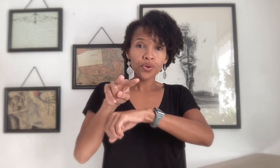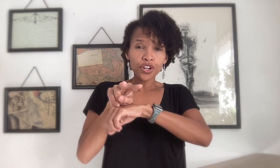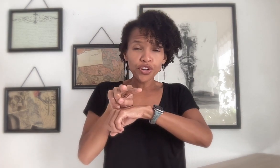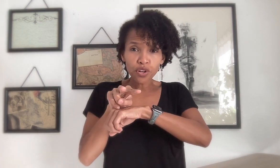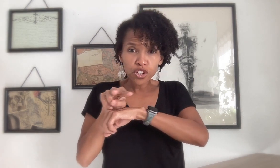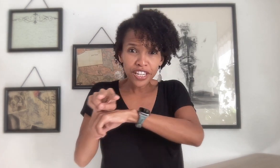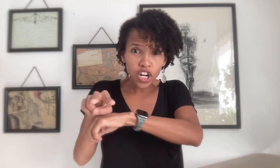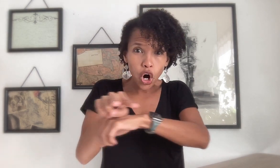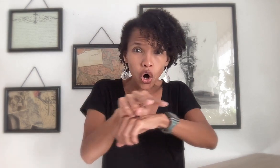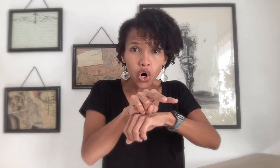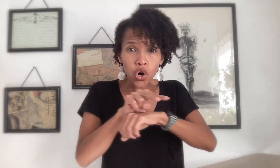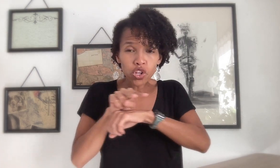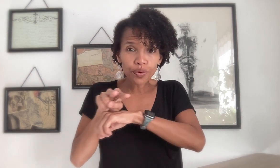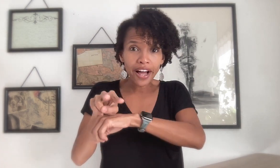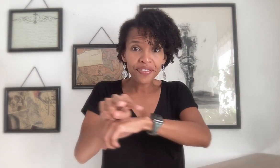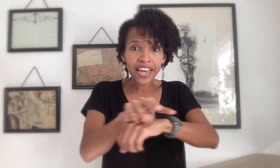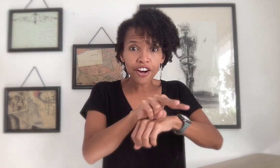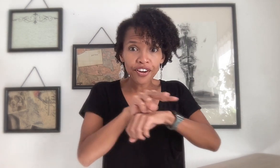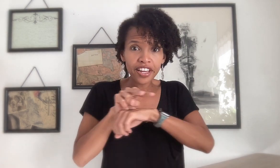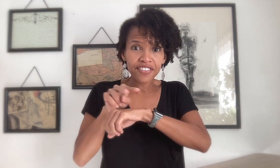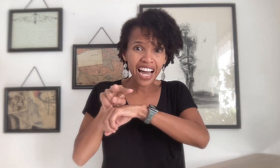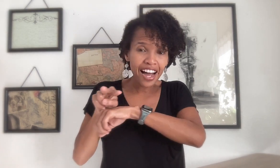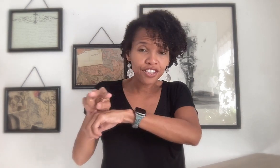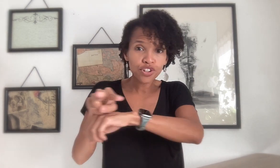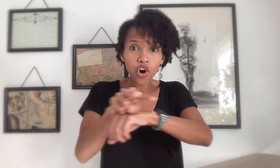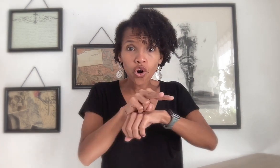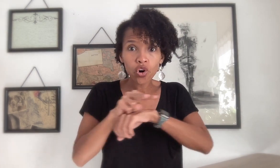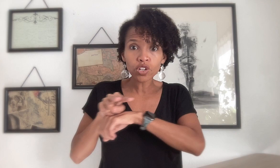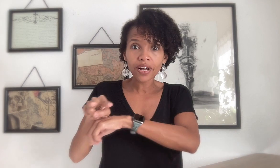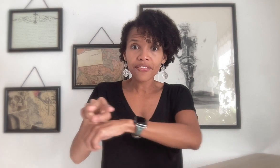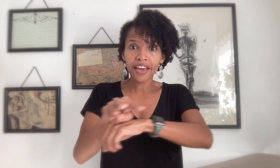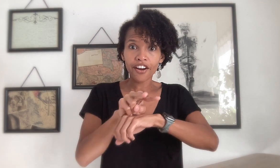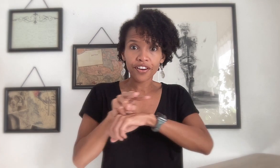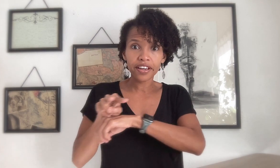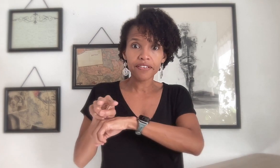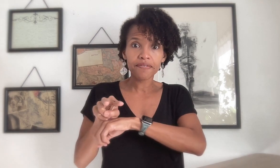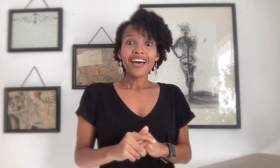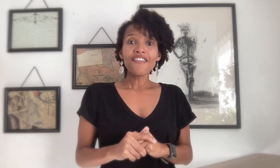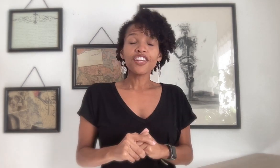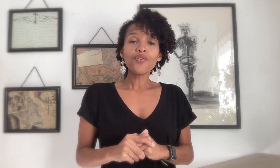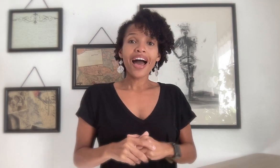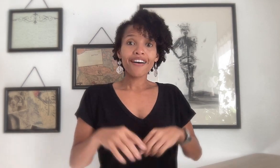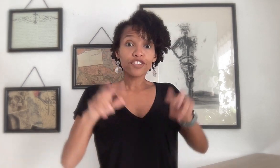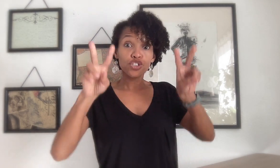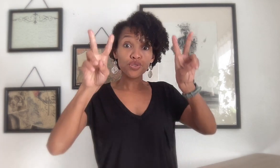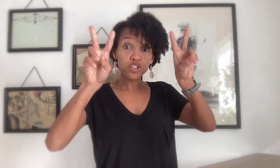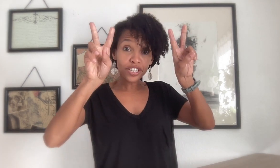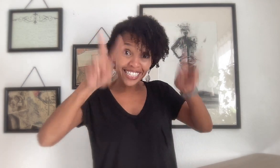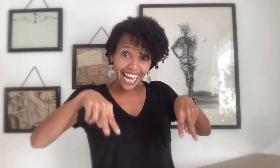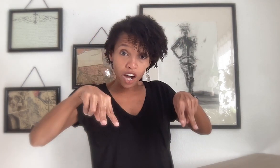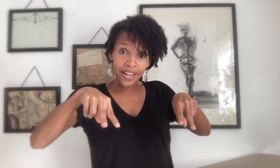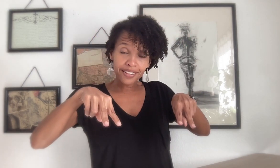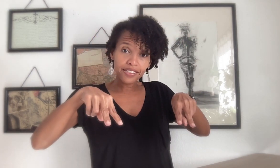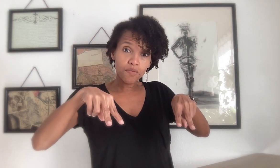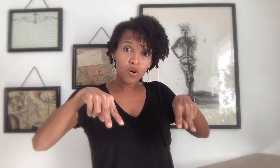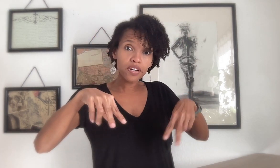you're looking all around the area. The eyes are all around the area. And then you have to look down at someone,